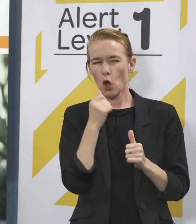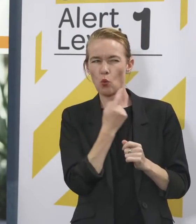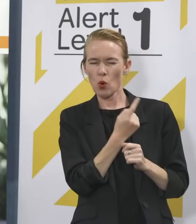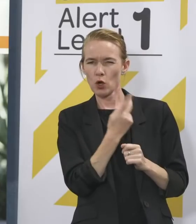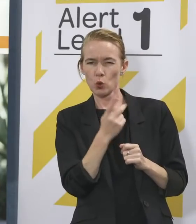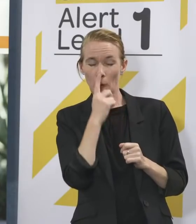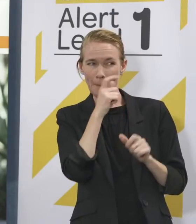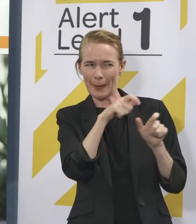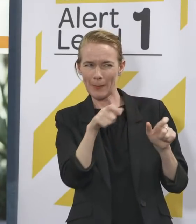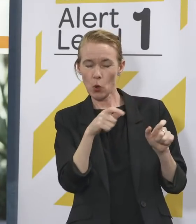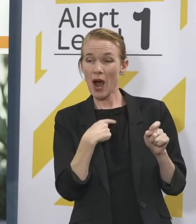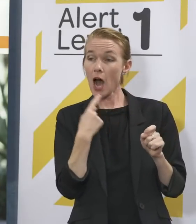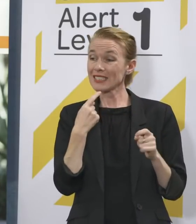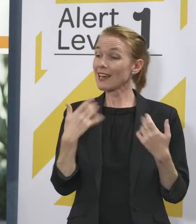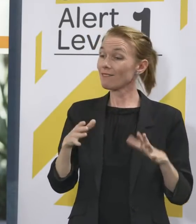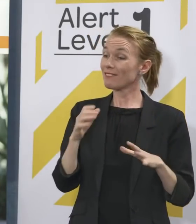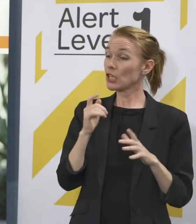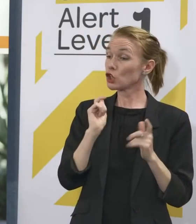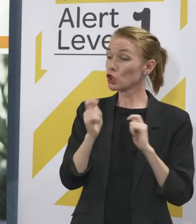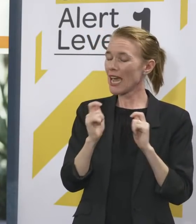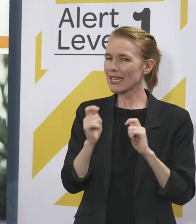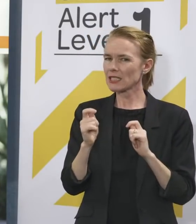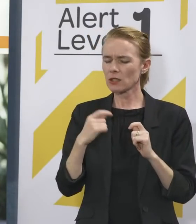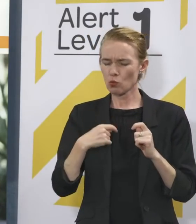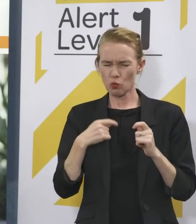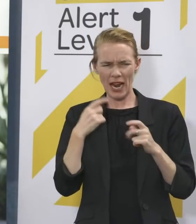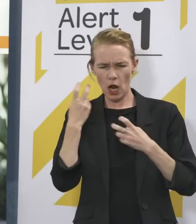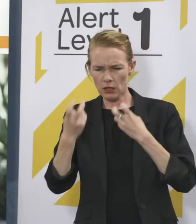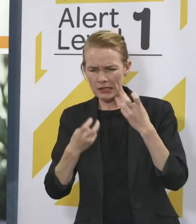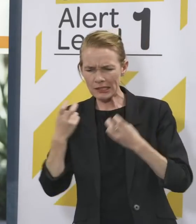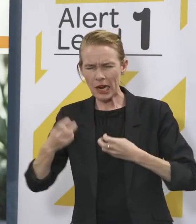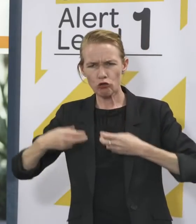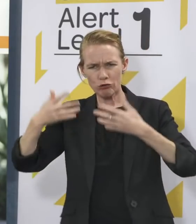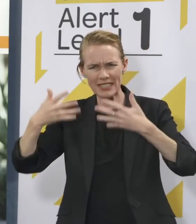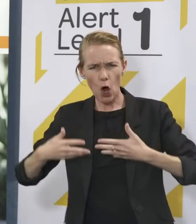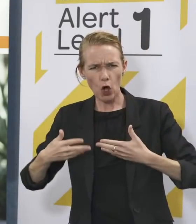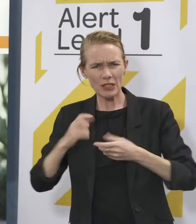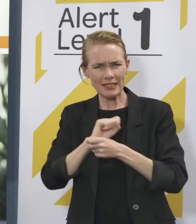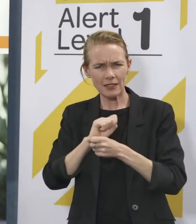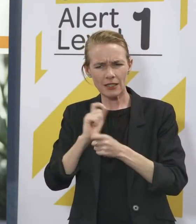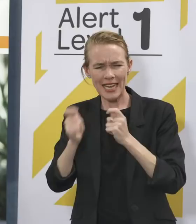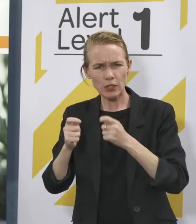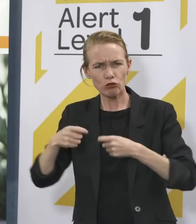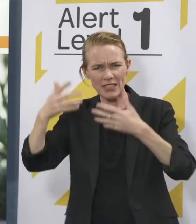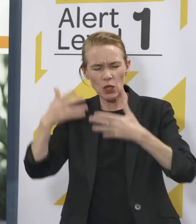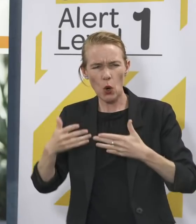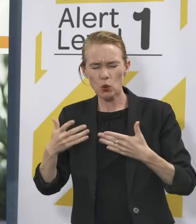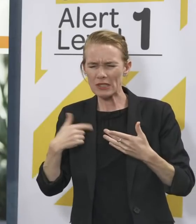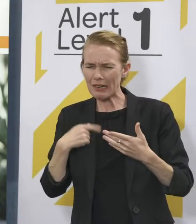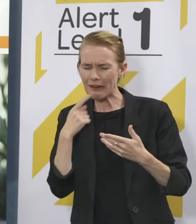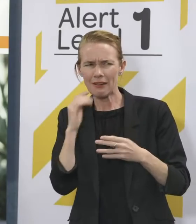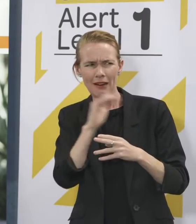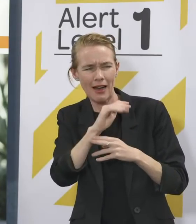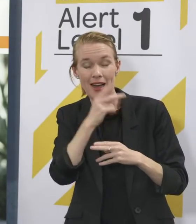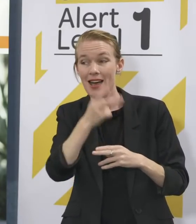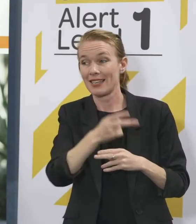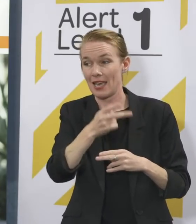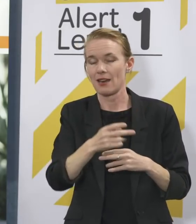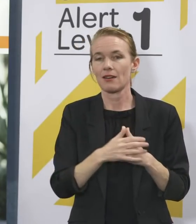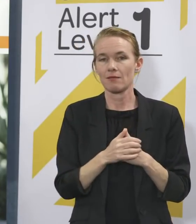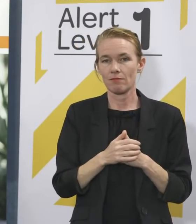couldn't find a test result, so we keep following them up to verify that. I don't know if you've seen this, but there's a bit of a fundraiser going